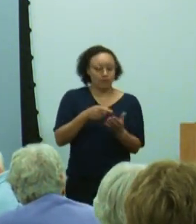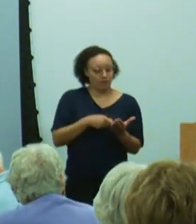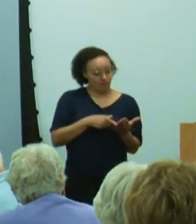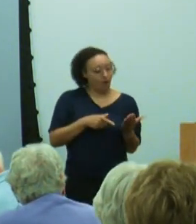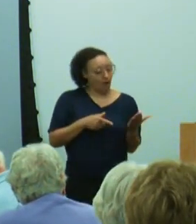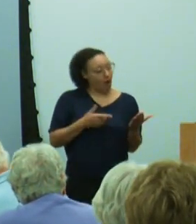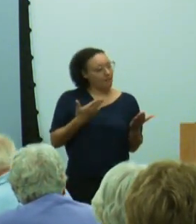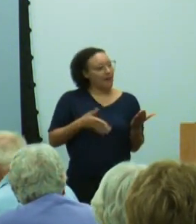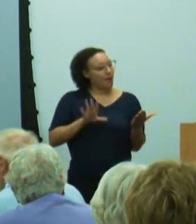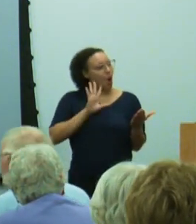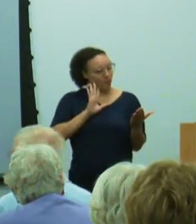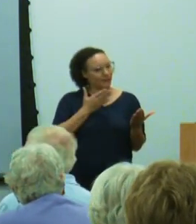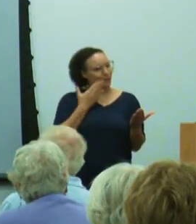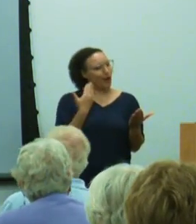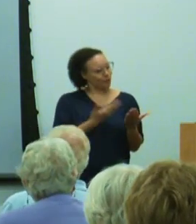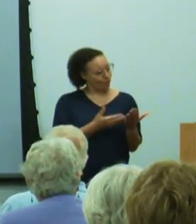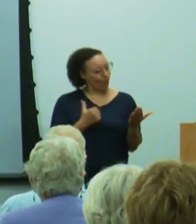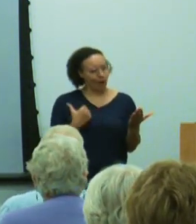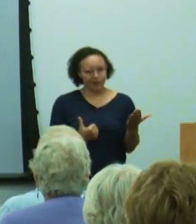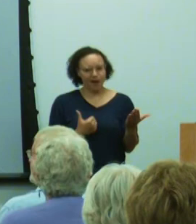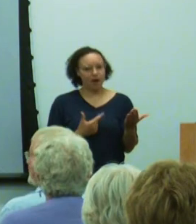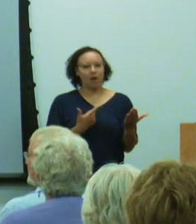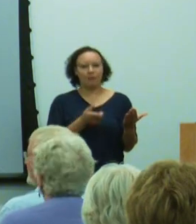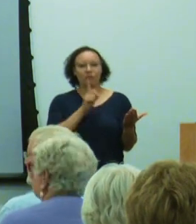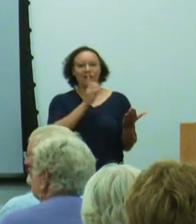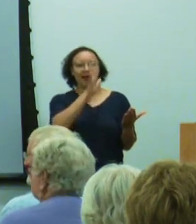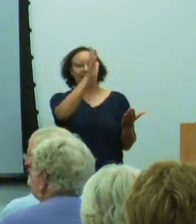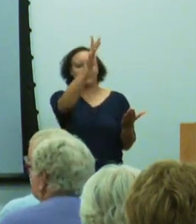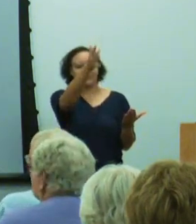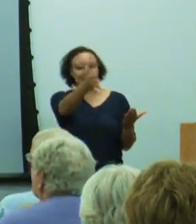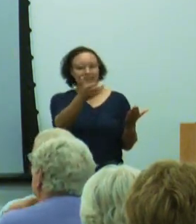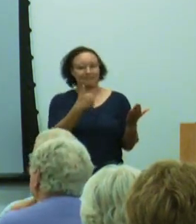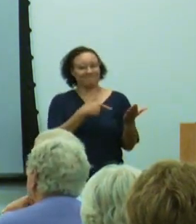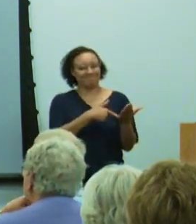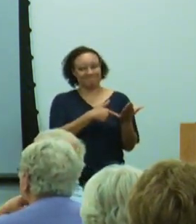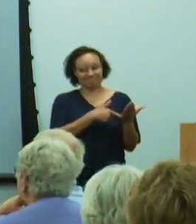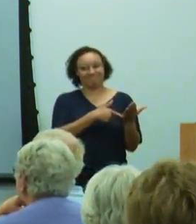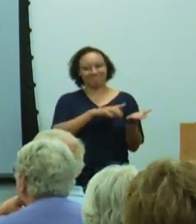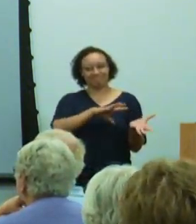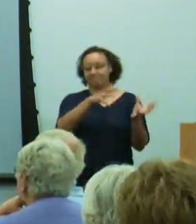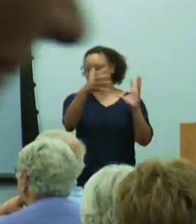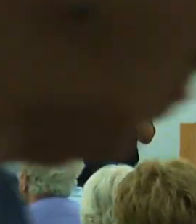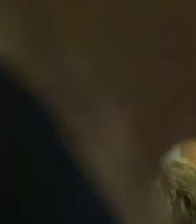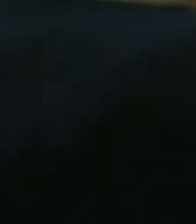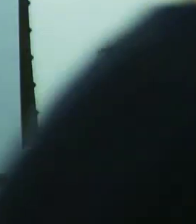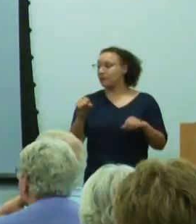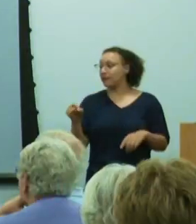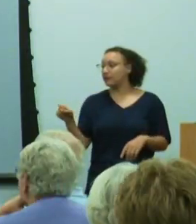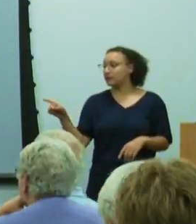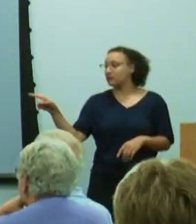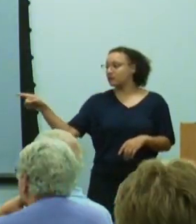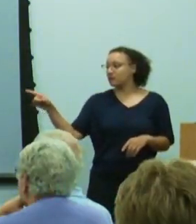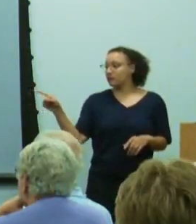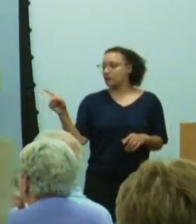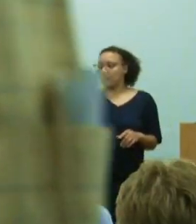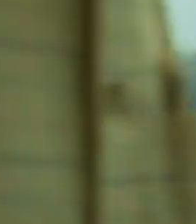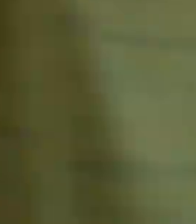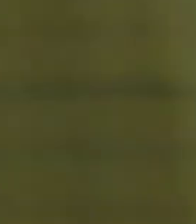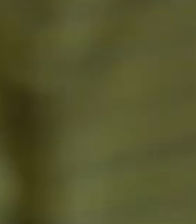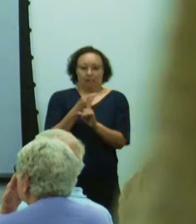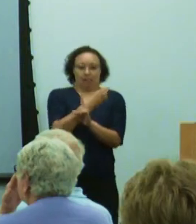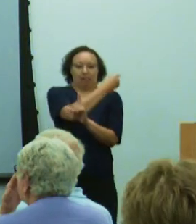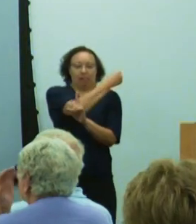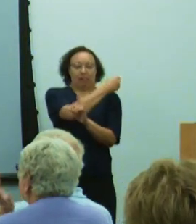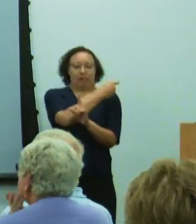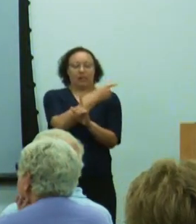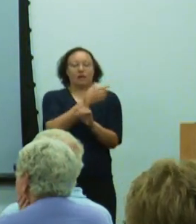good may not necessarily in reality work out for equity. Not on the topic, but there